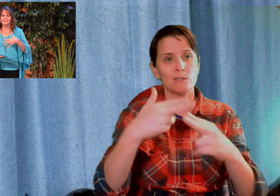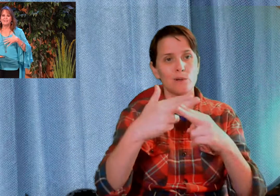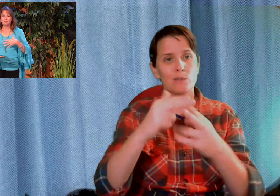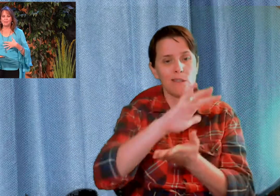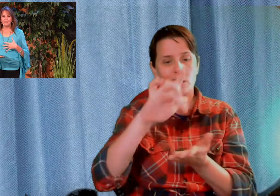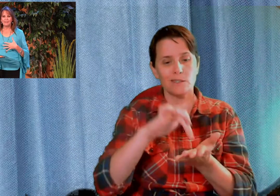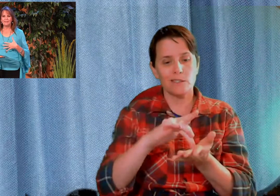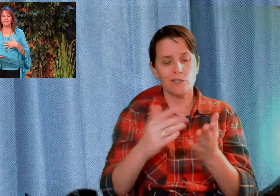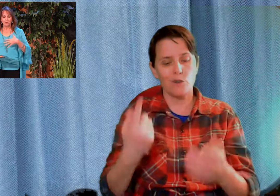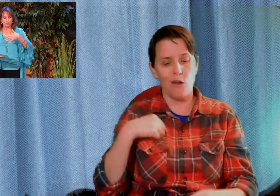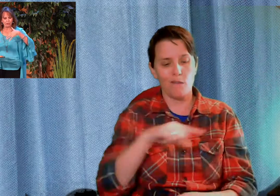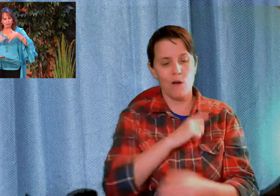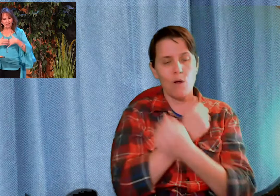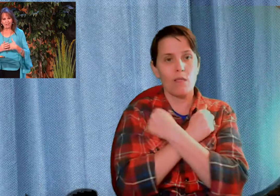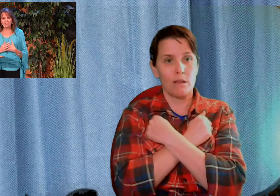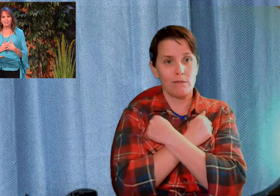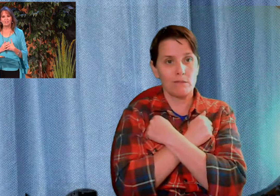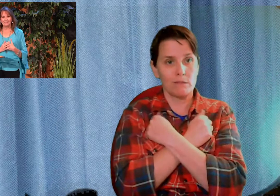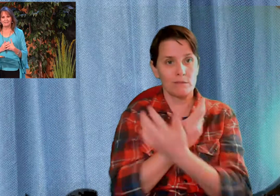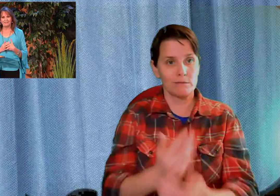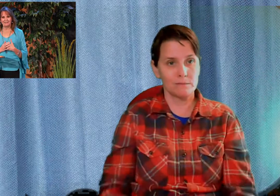And it is that place where you touch it.